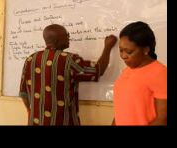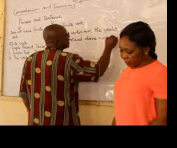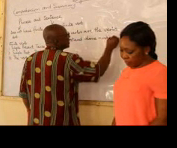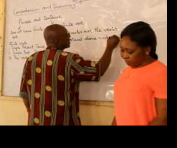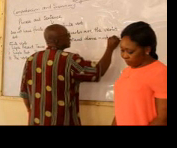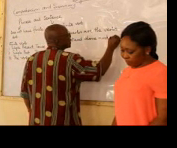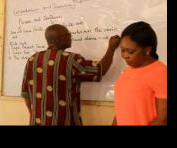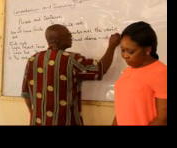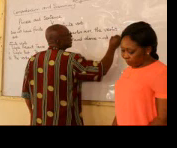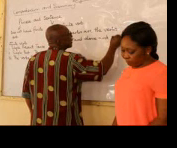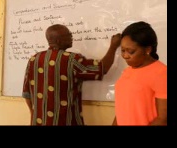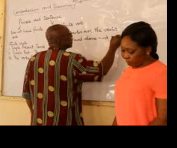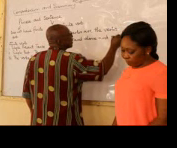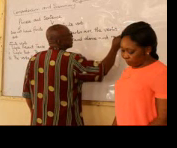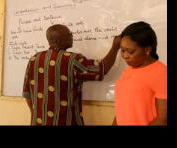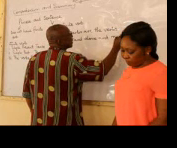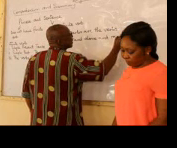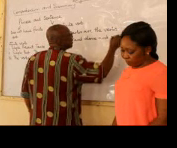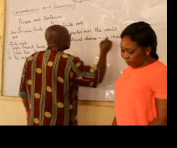make